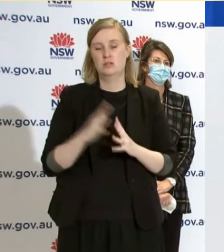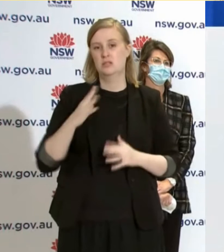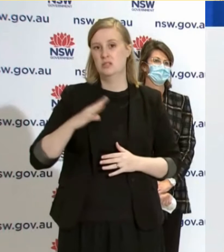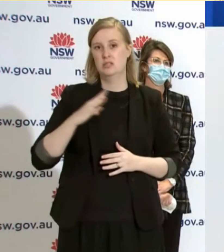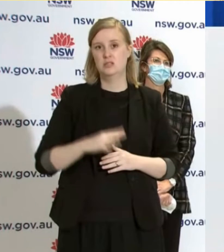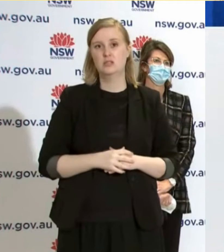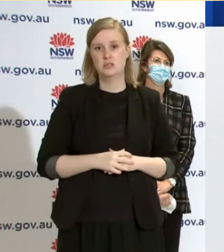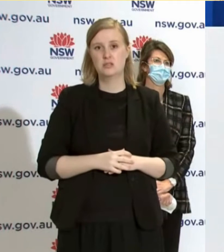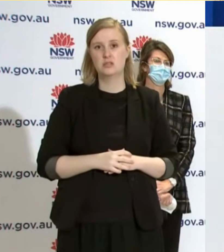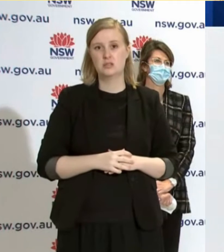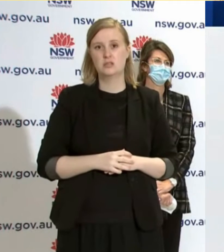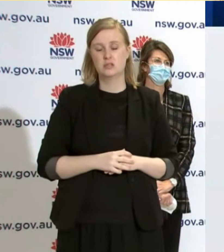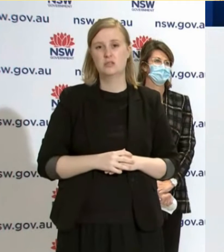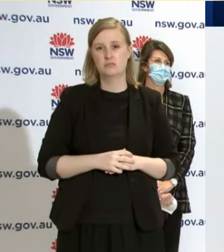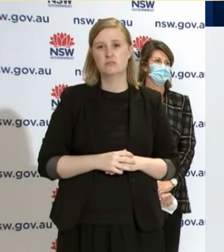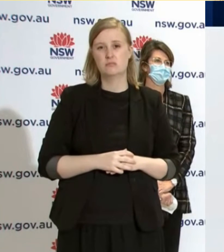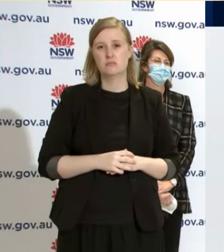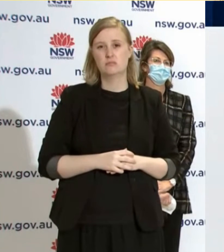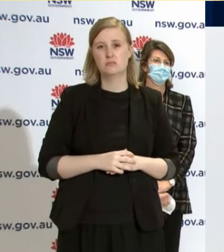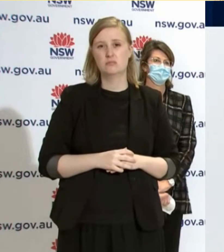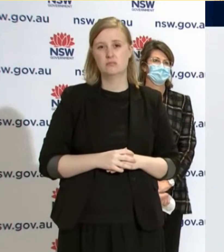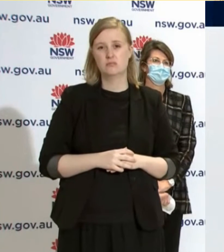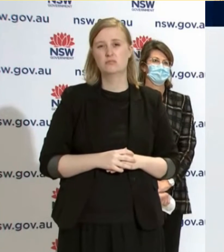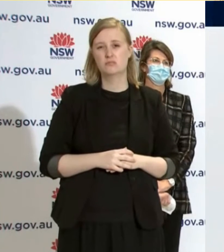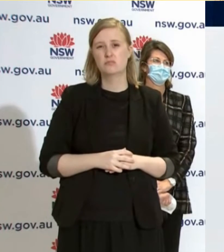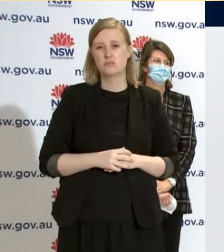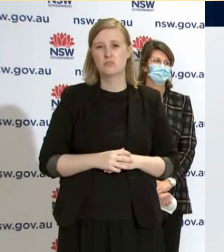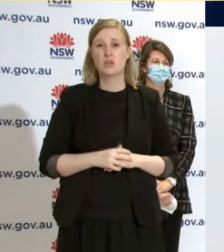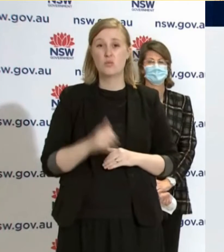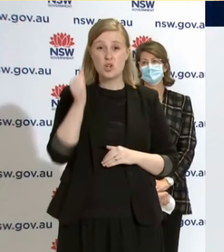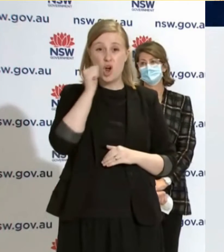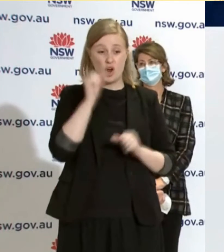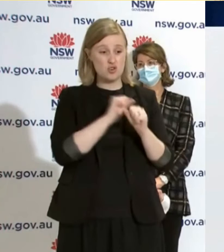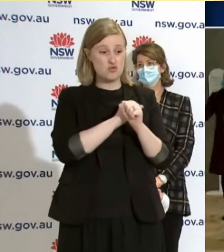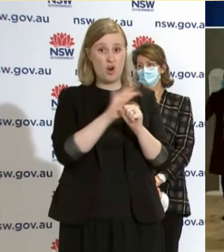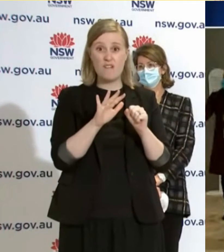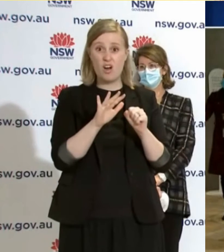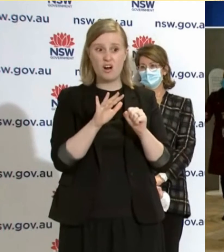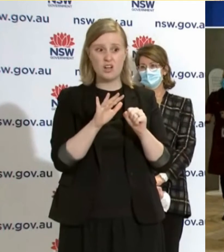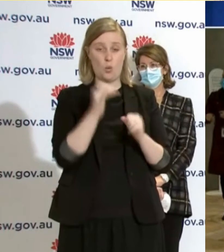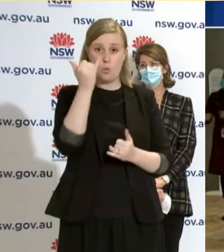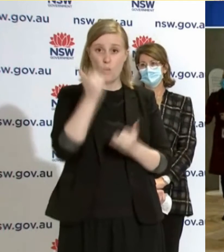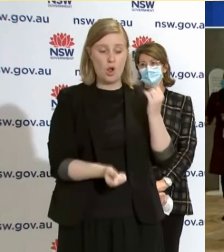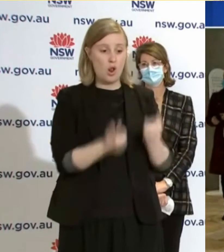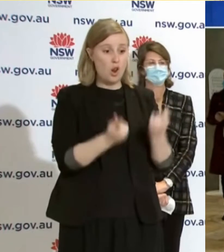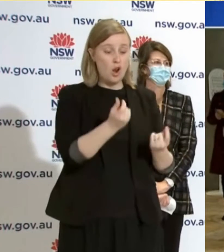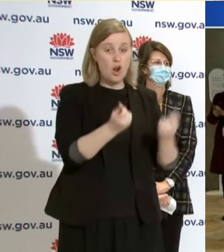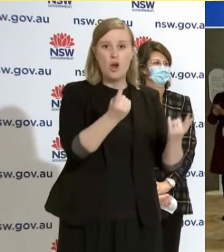us that it seeks out areas with socioeconomic disadvantage.